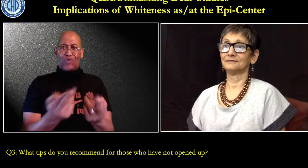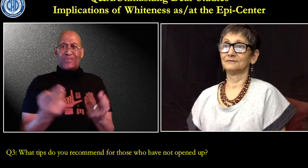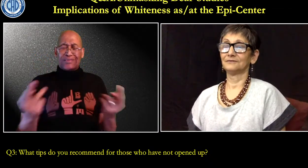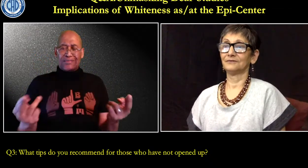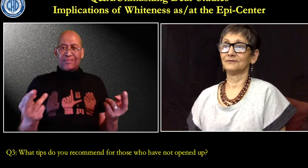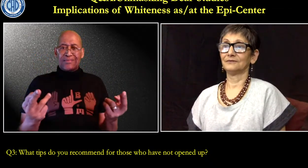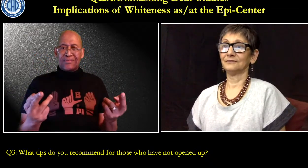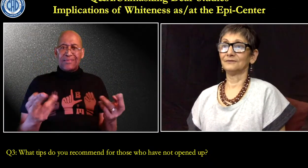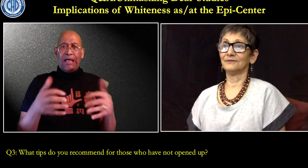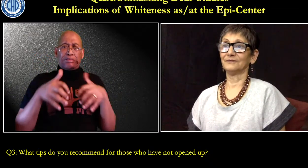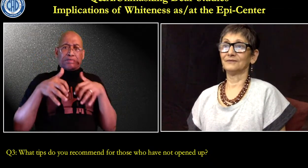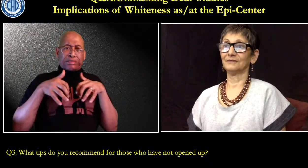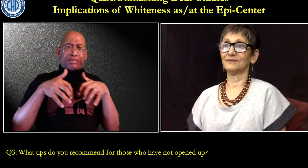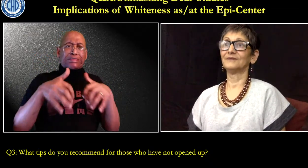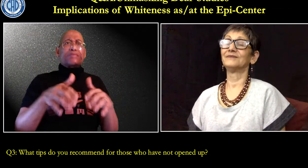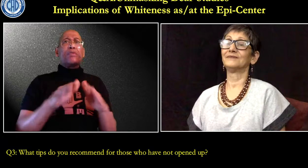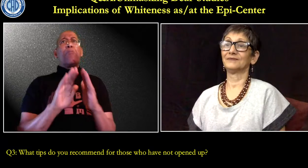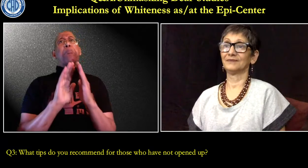because of